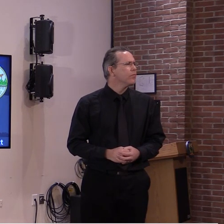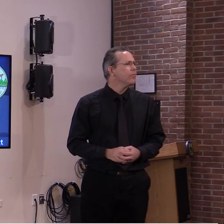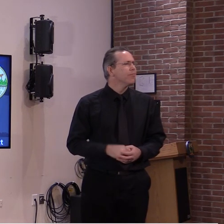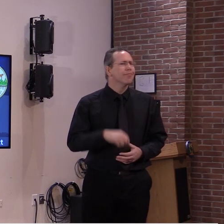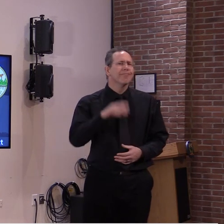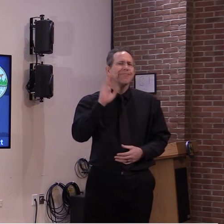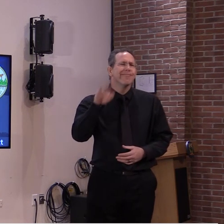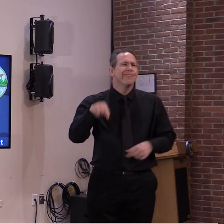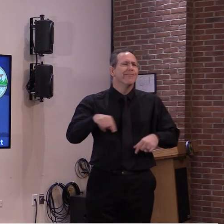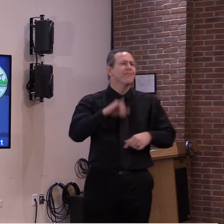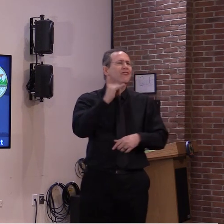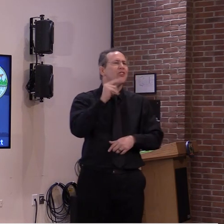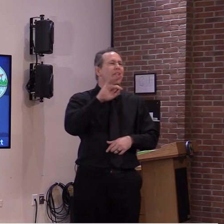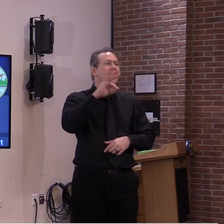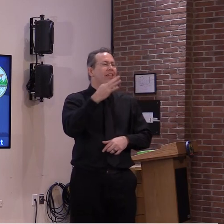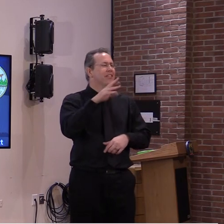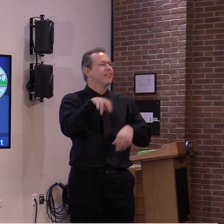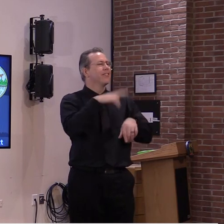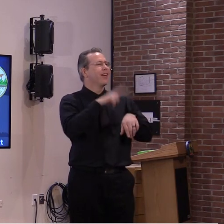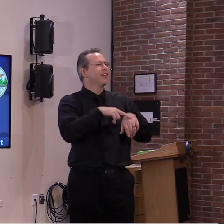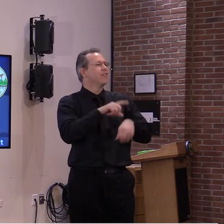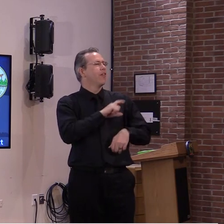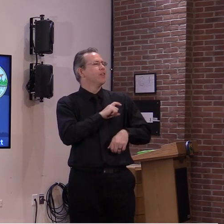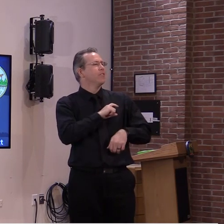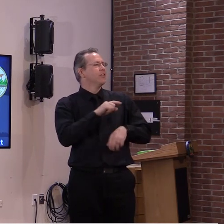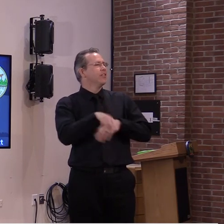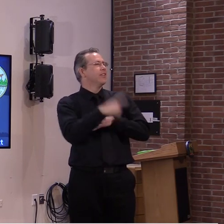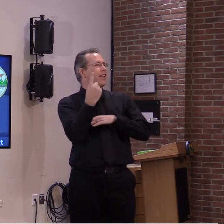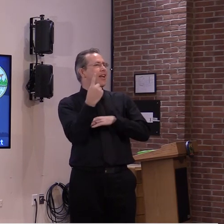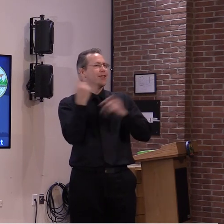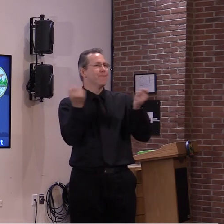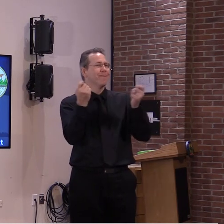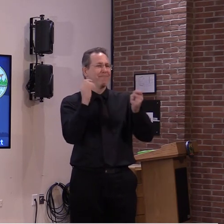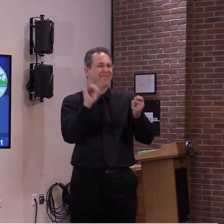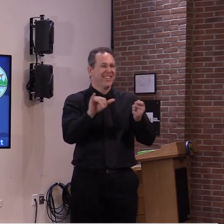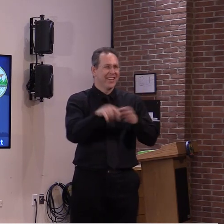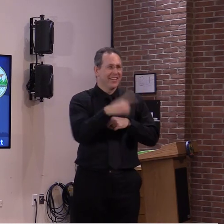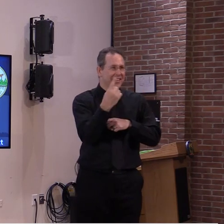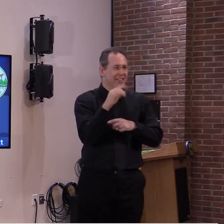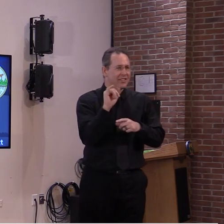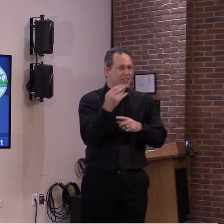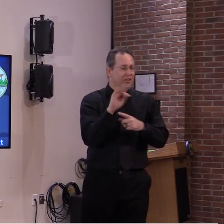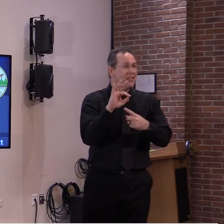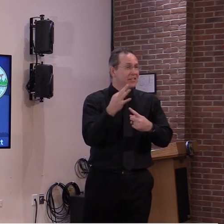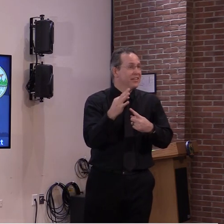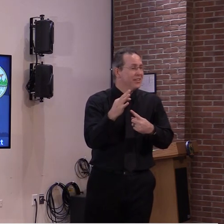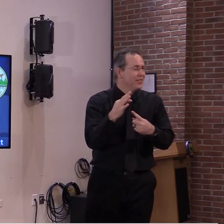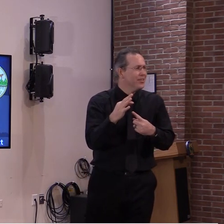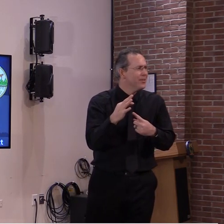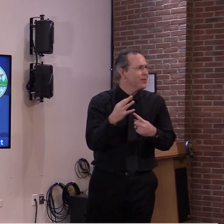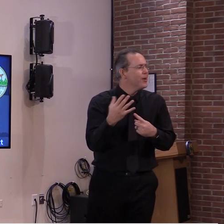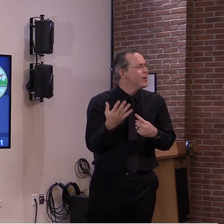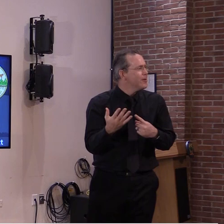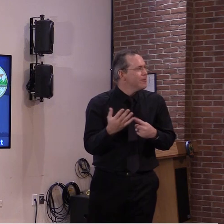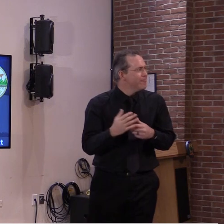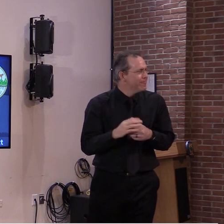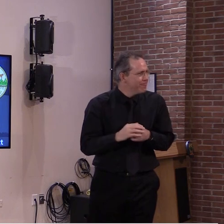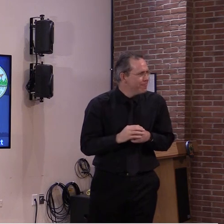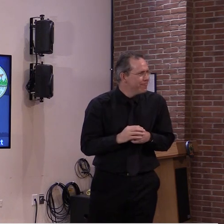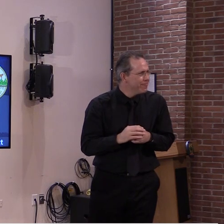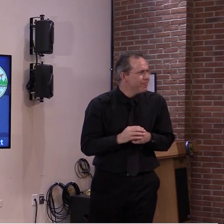they have been kind of the hidden frontliners out there who have to respond to all kinds